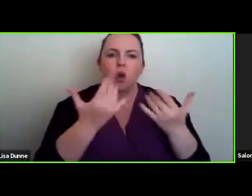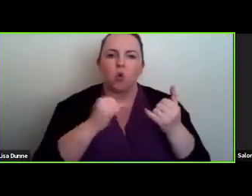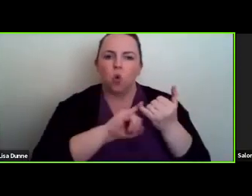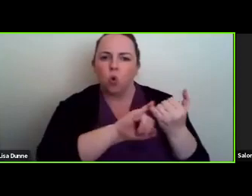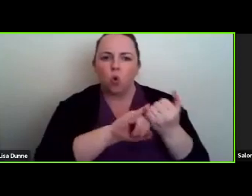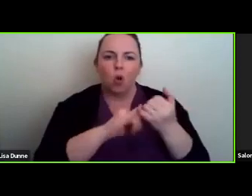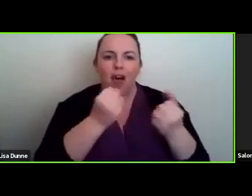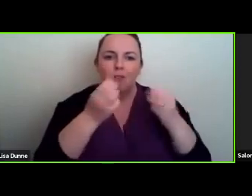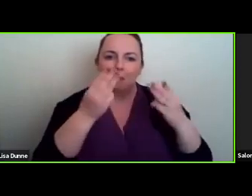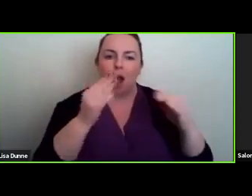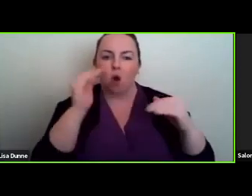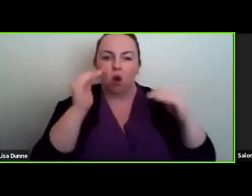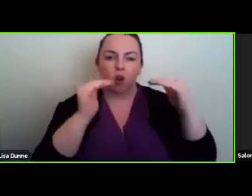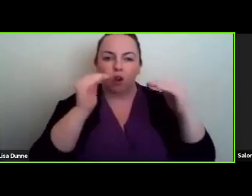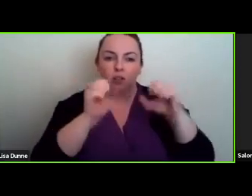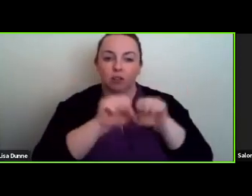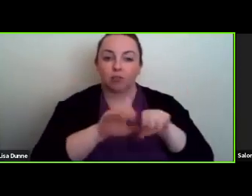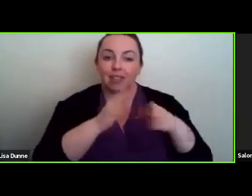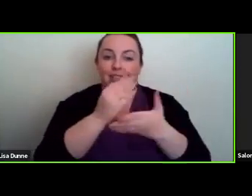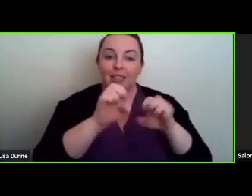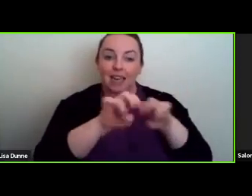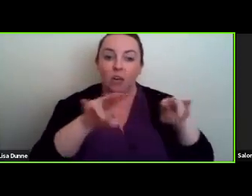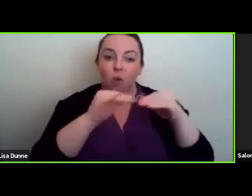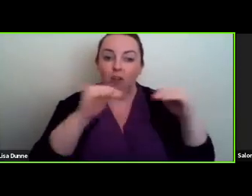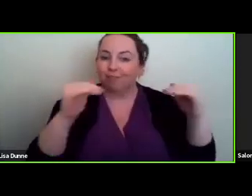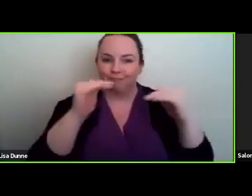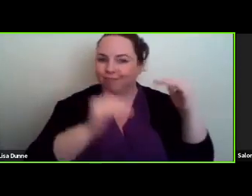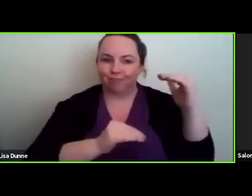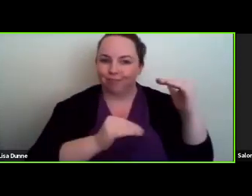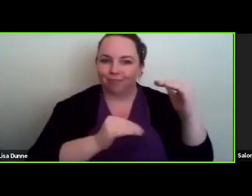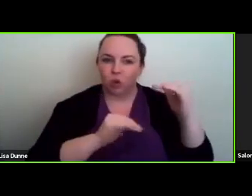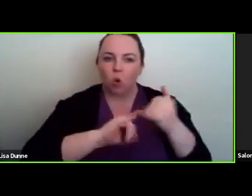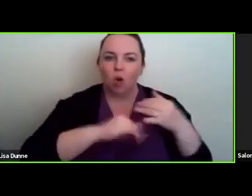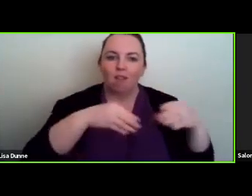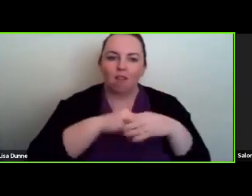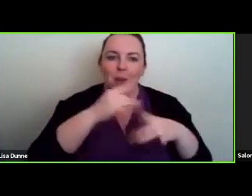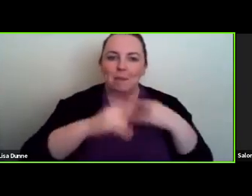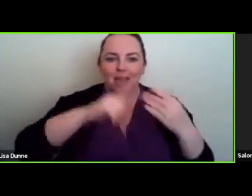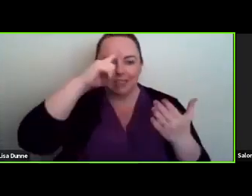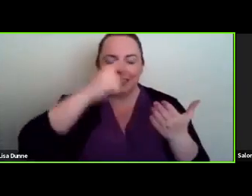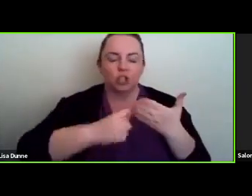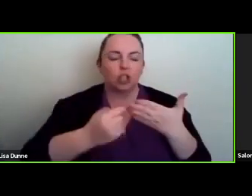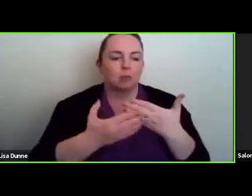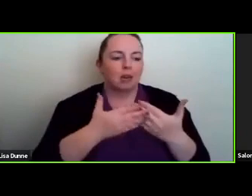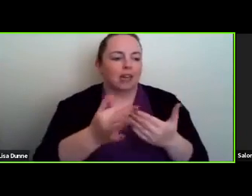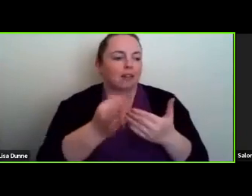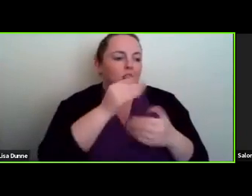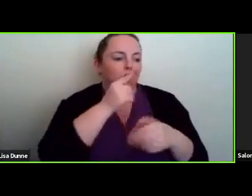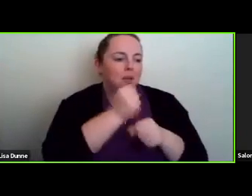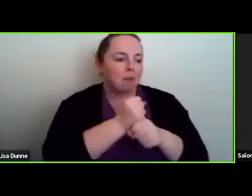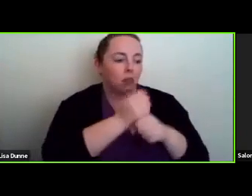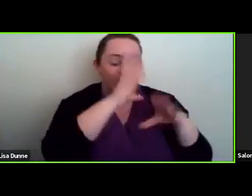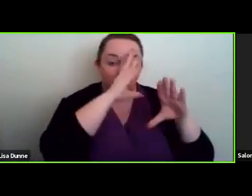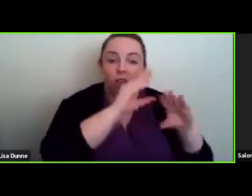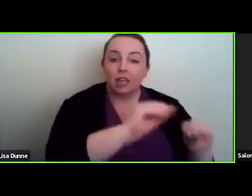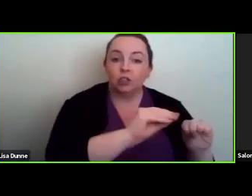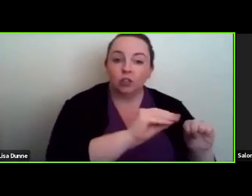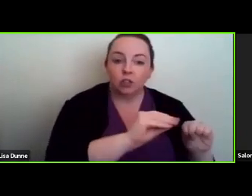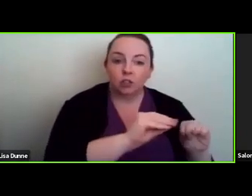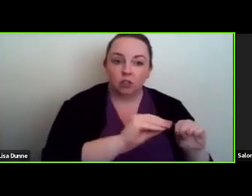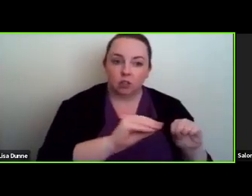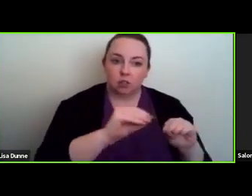decisions are made, but also who is involved in making these decisions, whether it's in terms of education. Do we